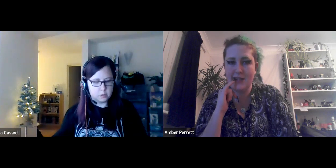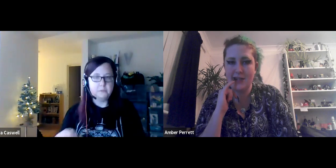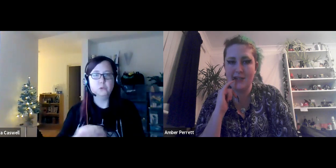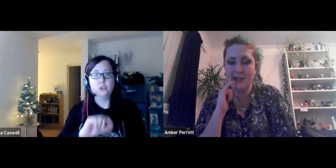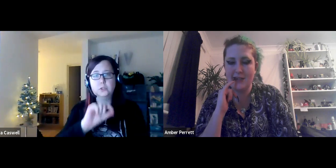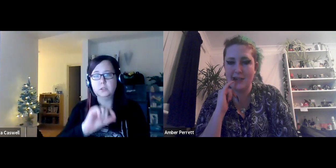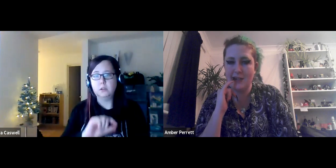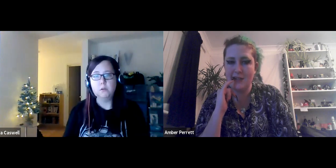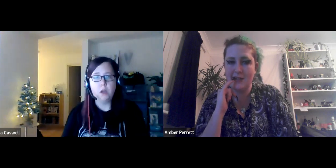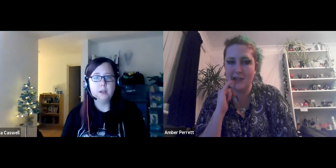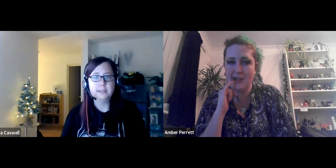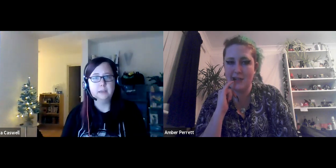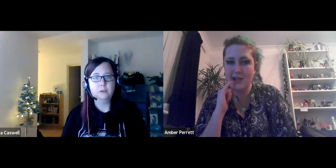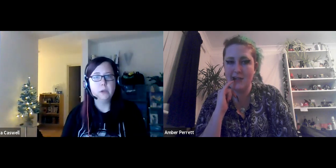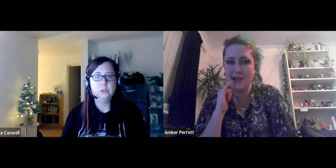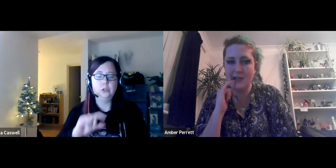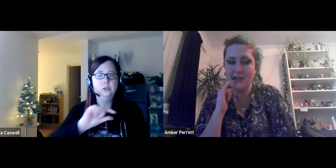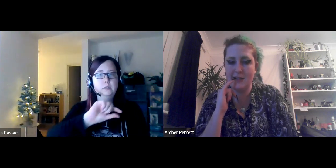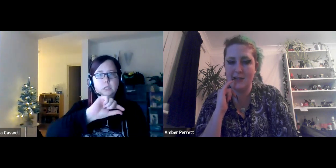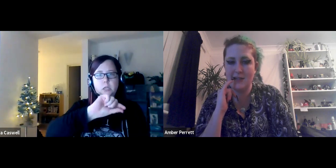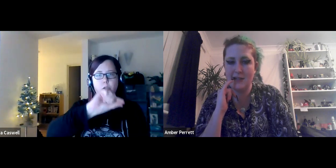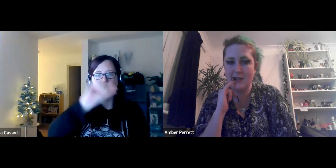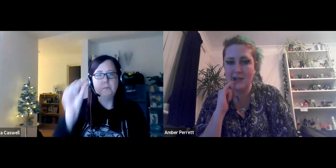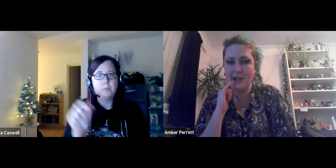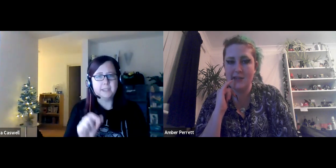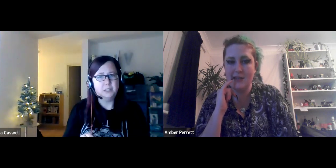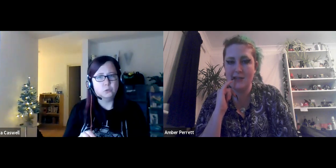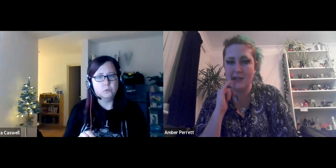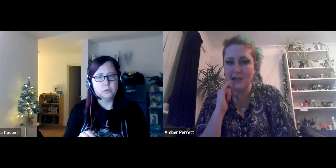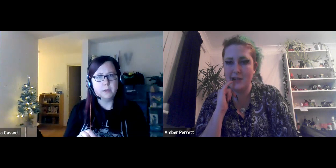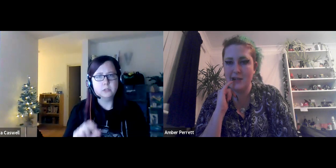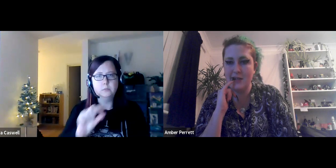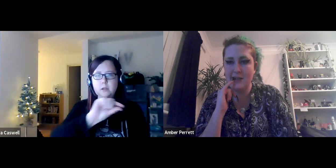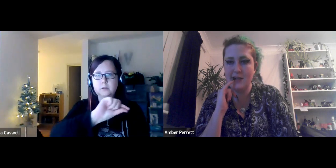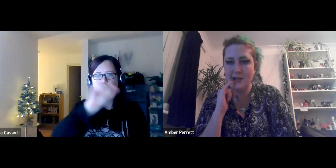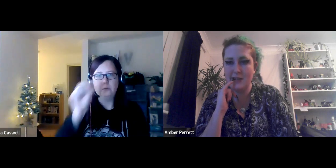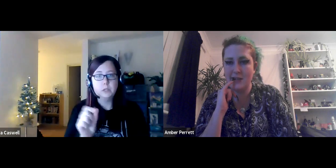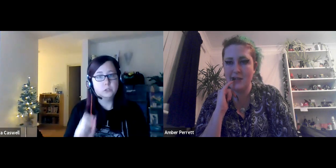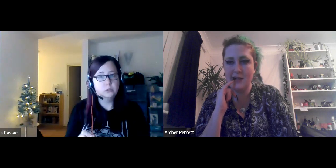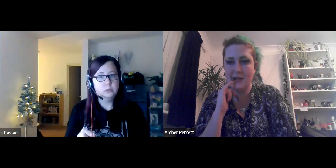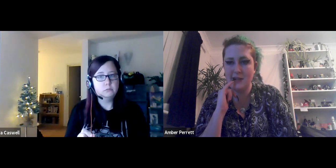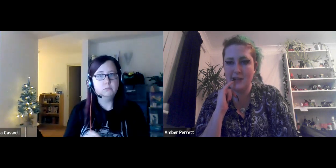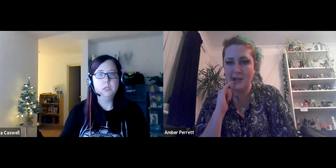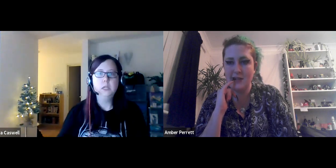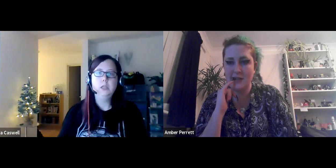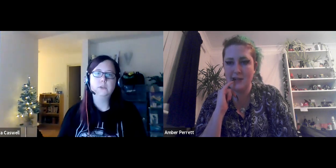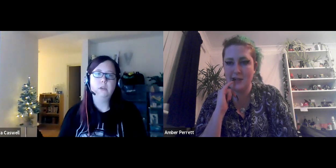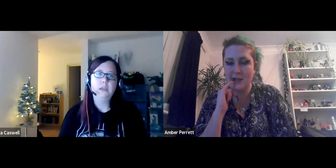If you're just asking a question, you basically draw the question mark. So question. So